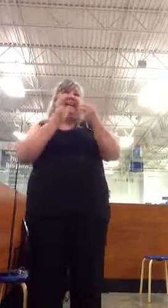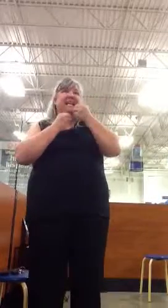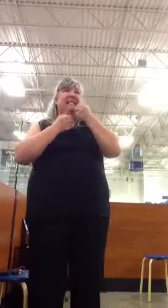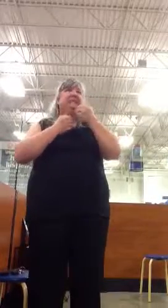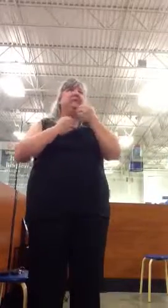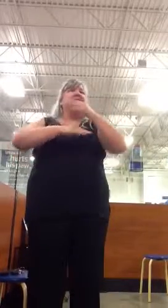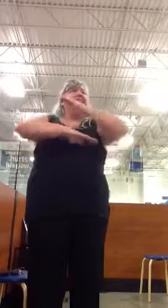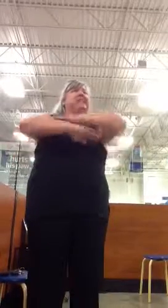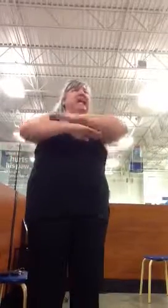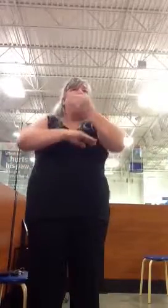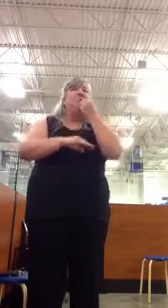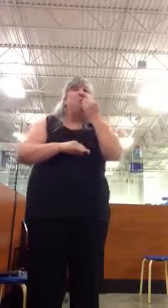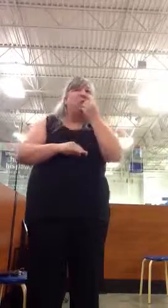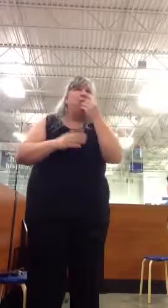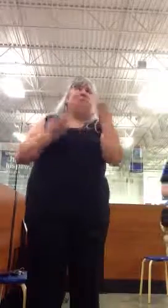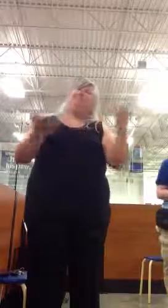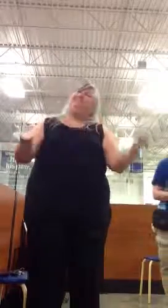scraps. Right?